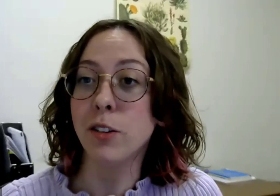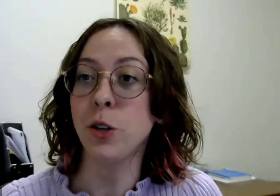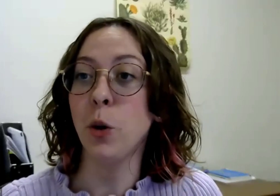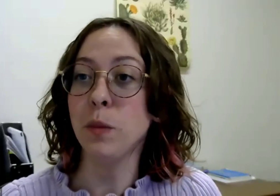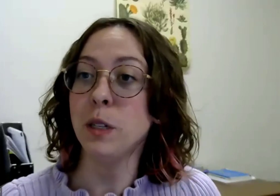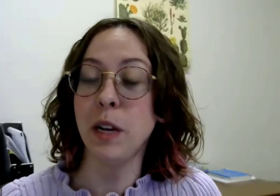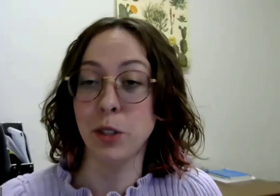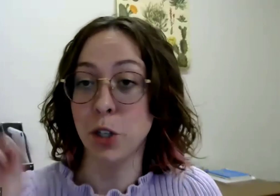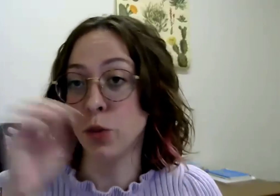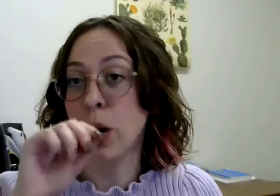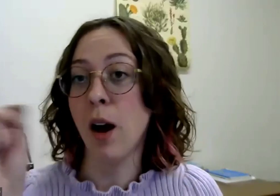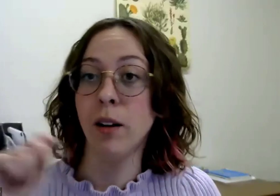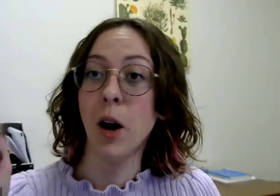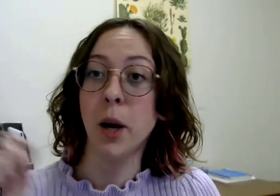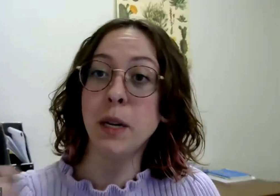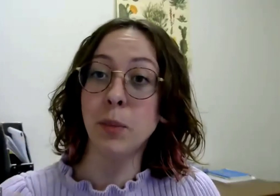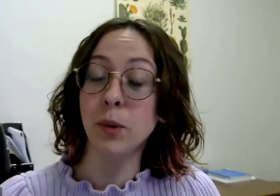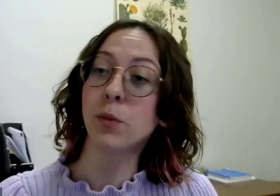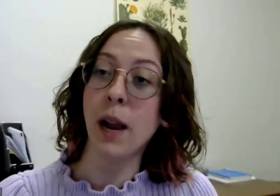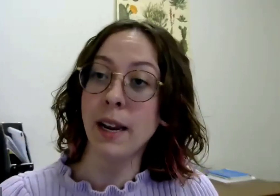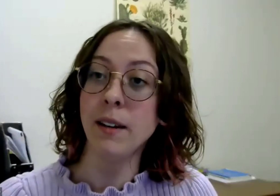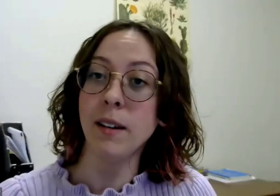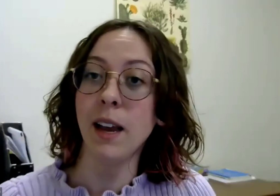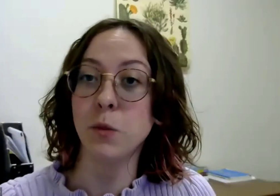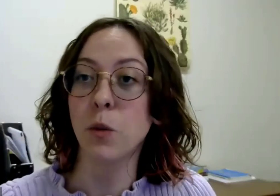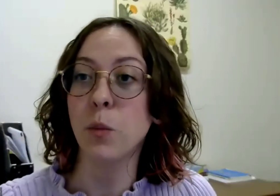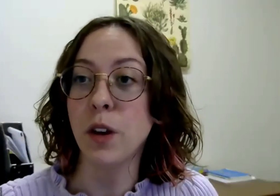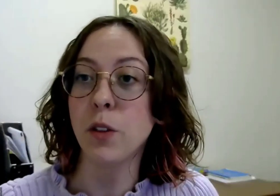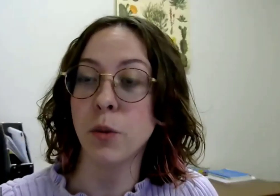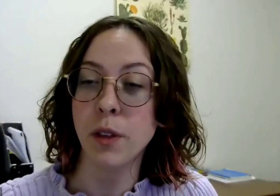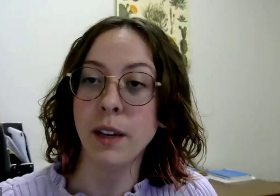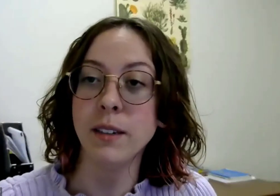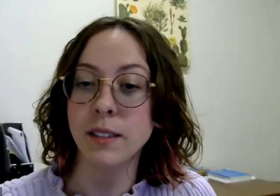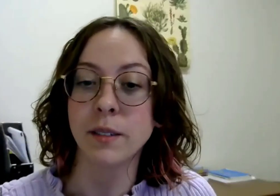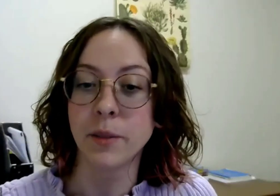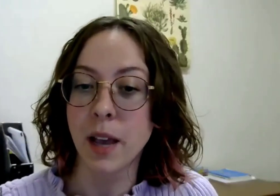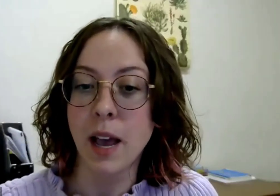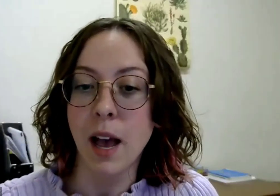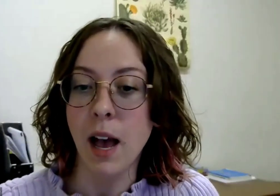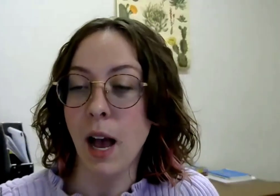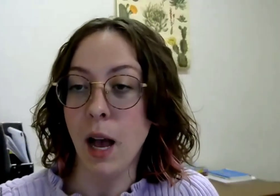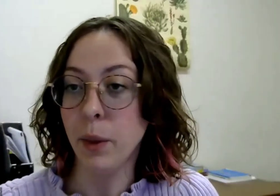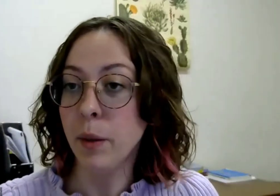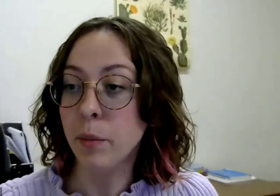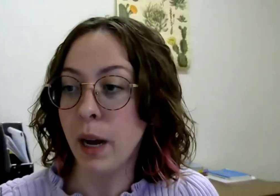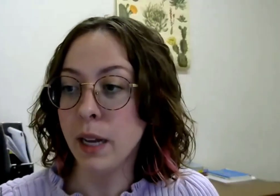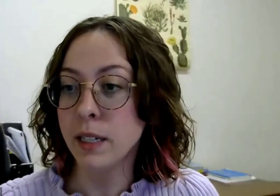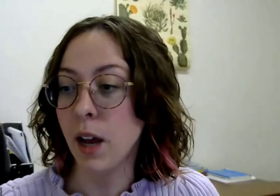function on Zoom to be able to draw on people's writing as we're moving through things.